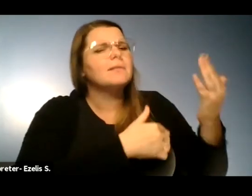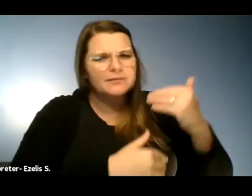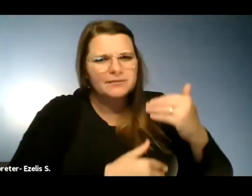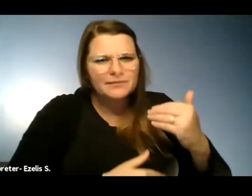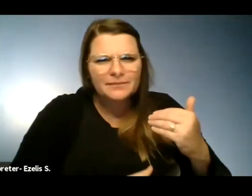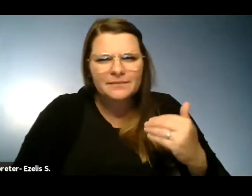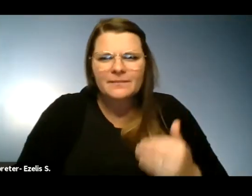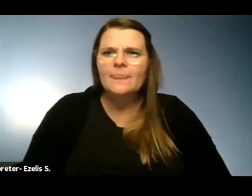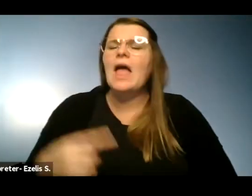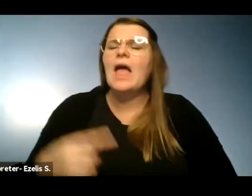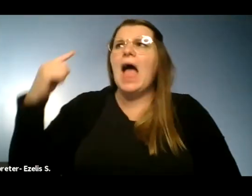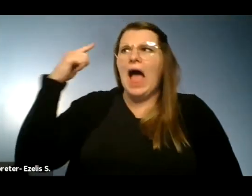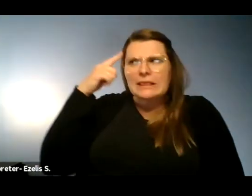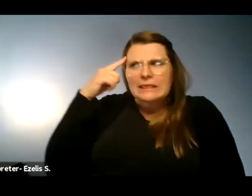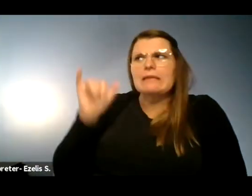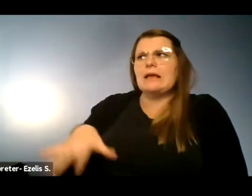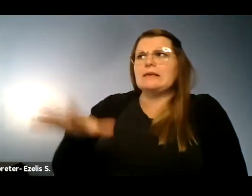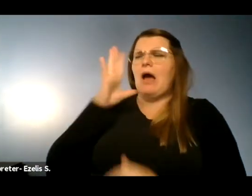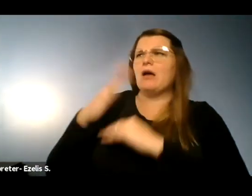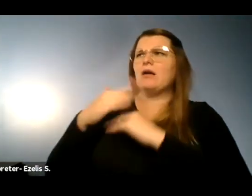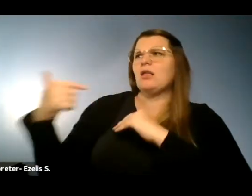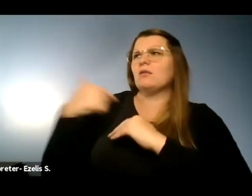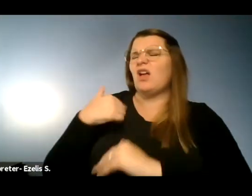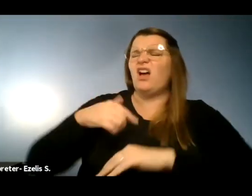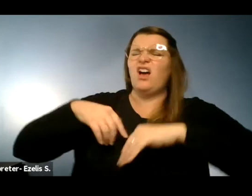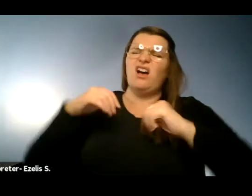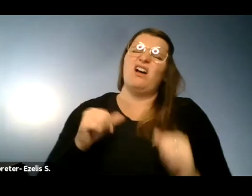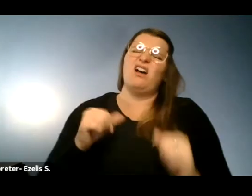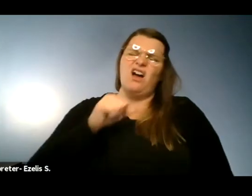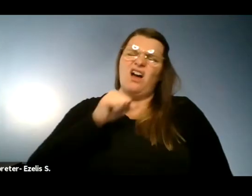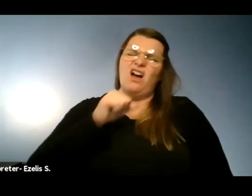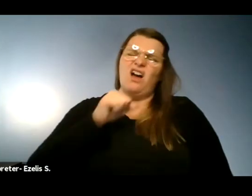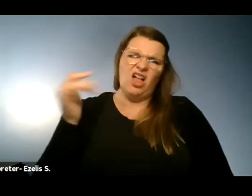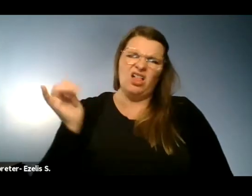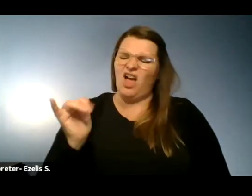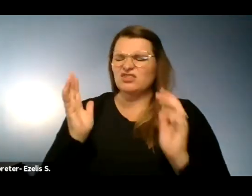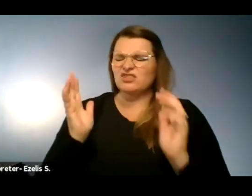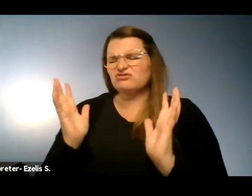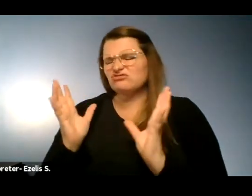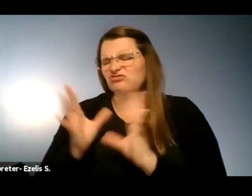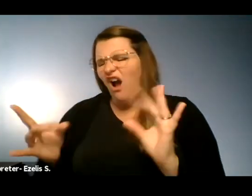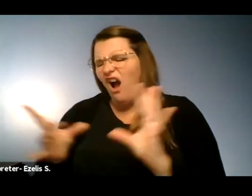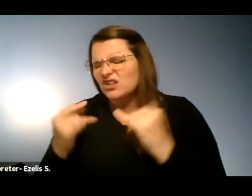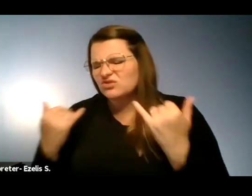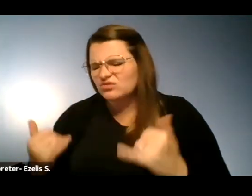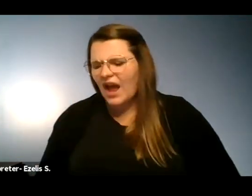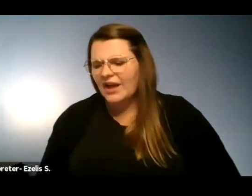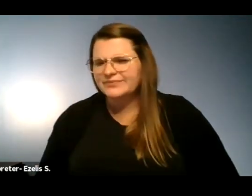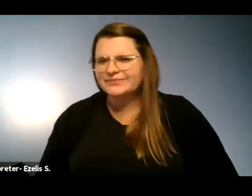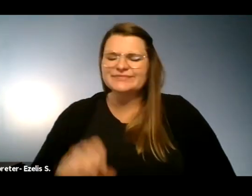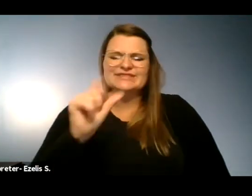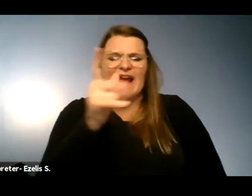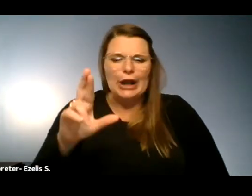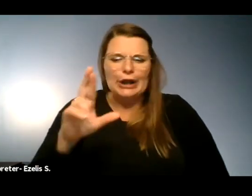I bet that's Mom calling. Ugh, I don't feel much like talking today. Skylar snatched his hearing aids